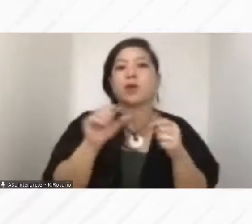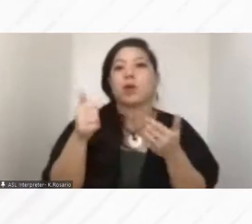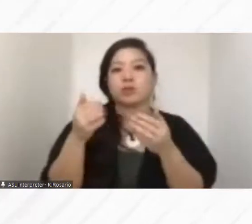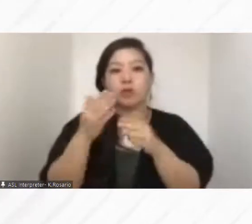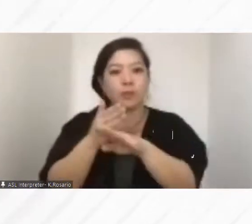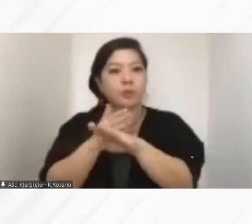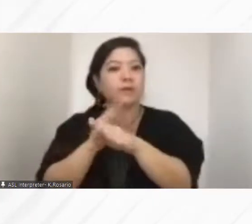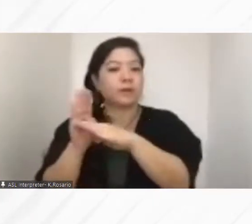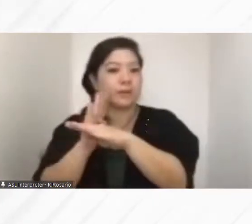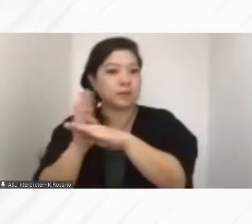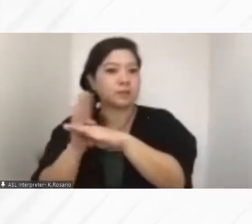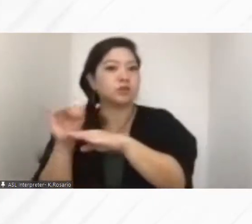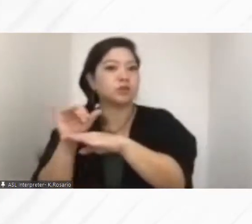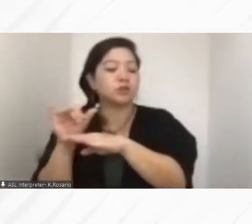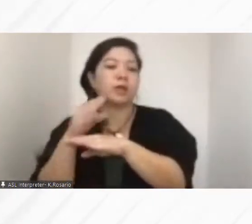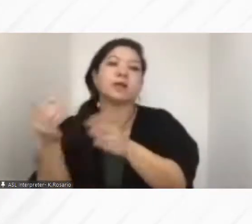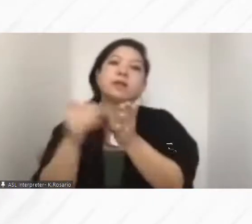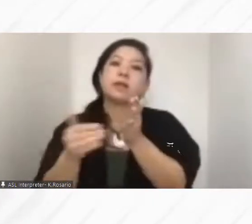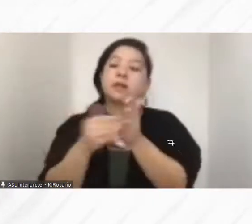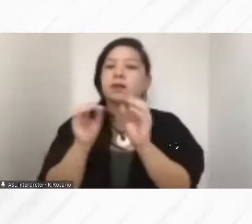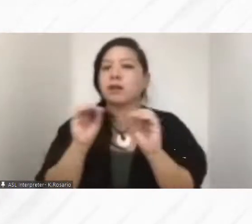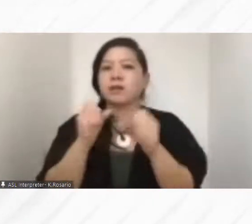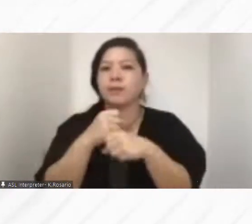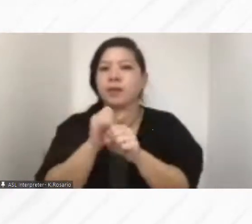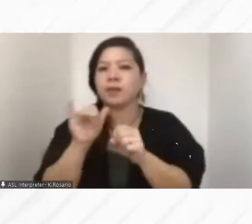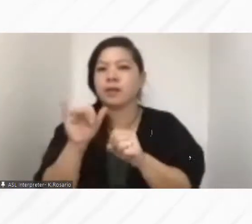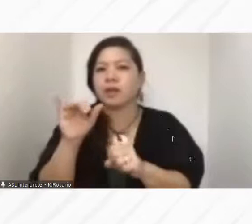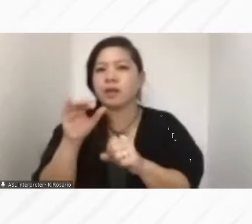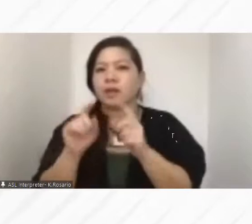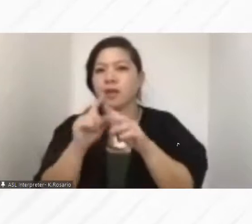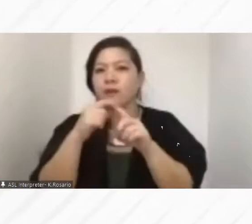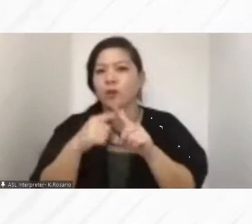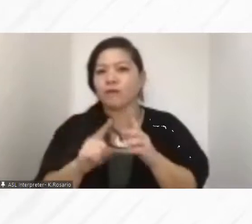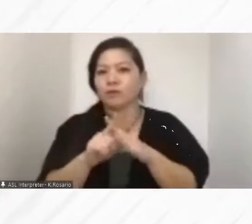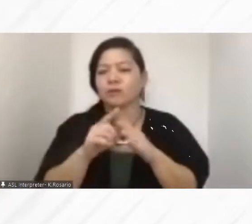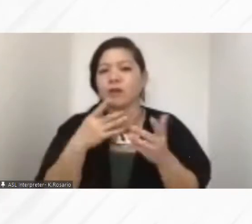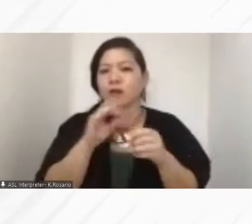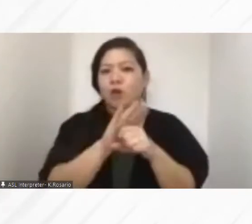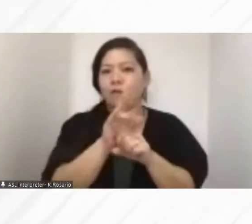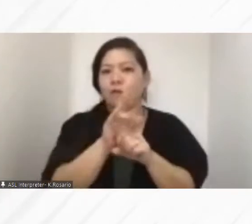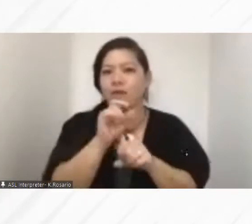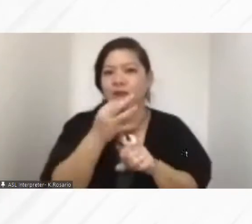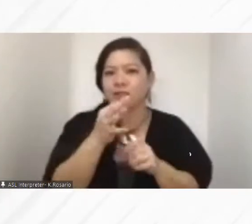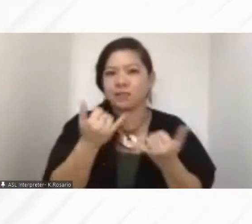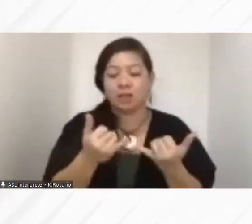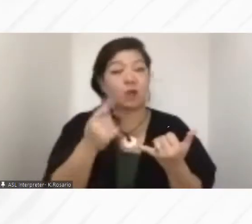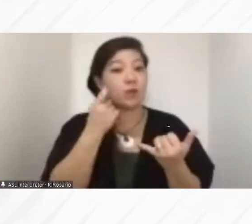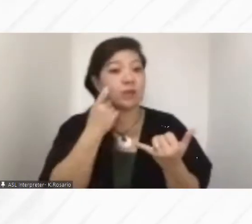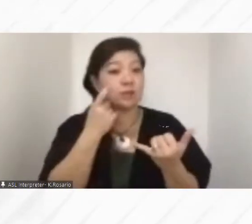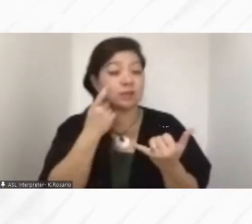the business's bottom line. And again, nothing has made that case quite like COVID-19. I also recently released